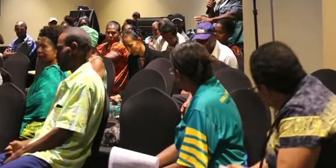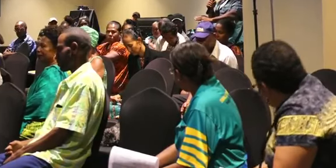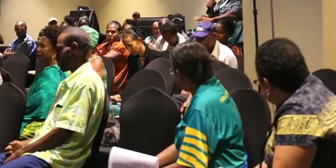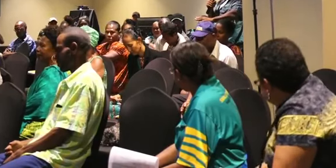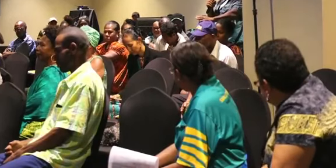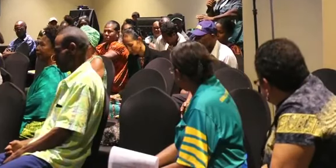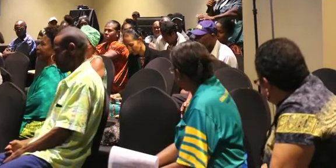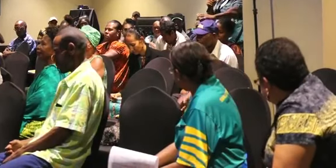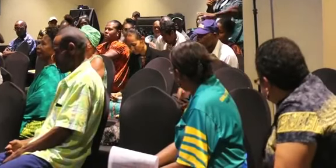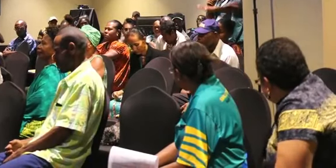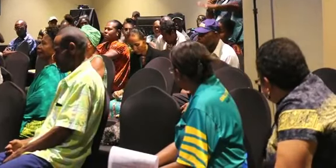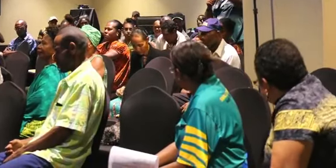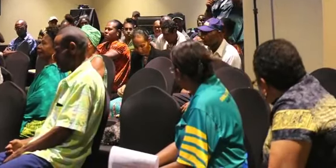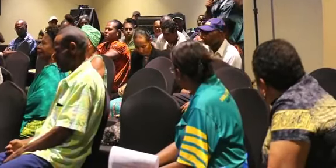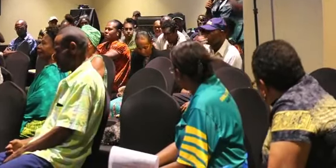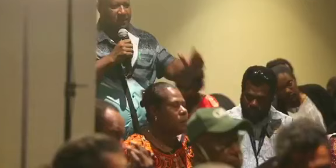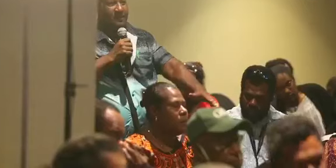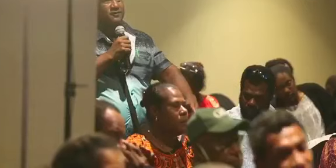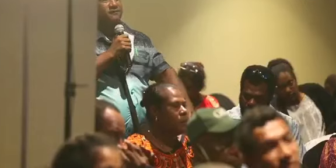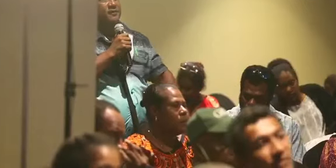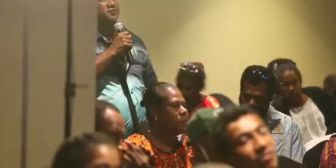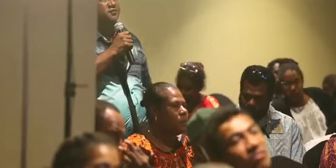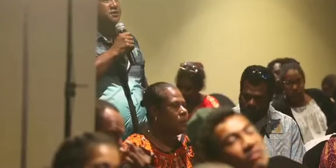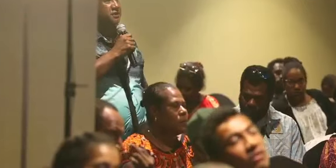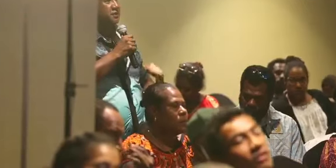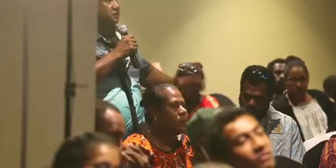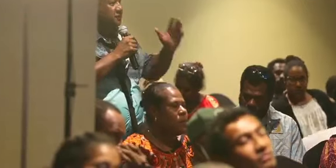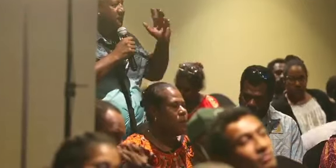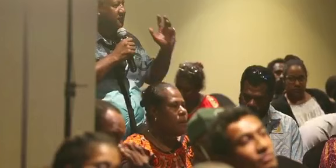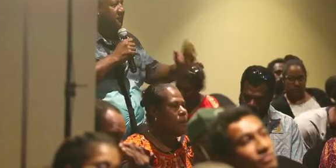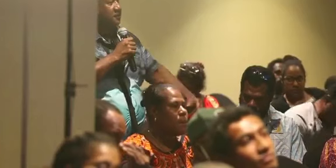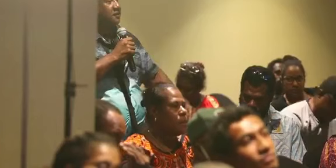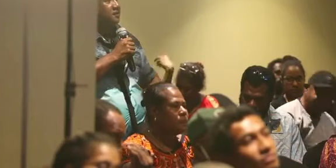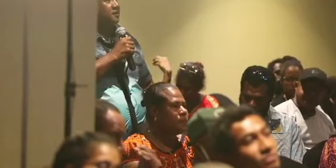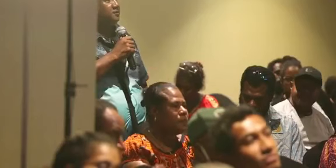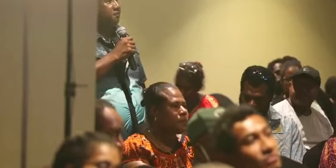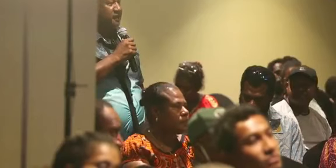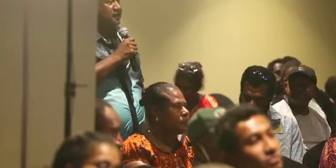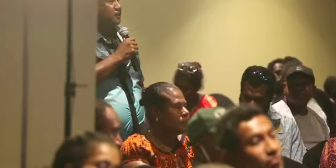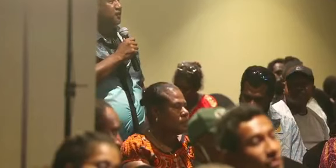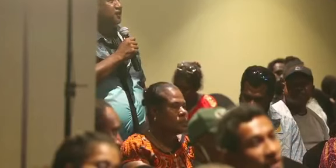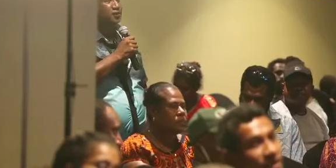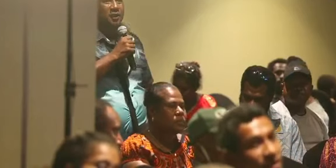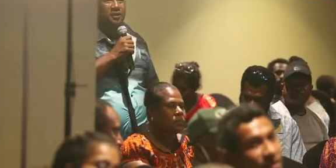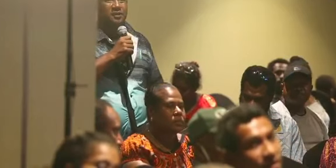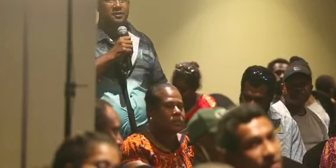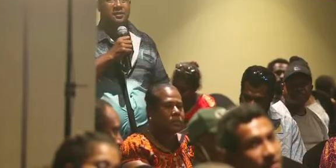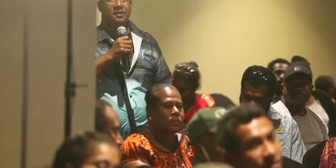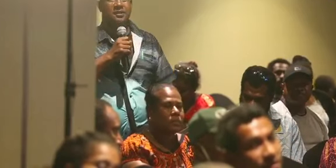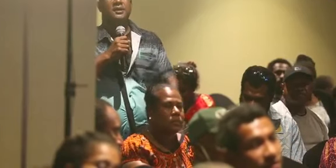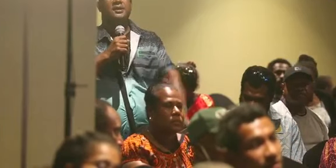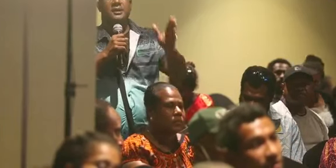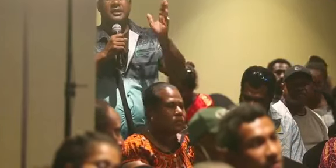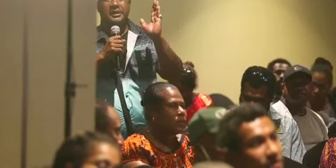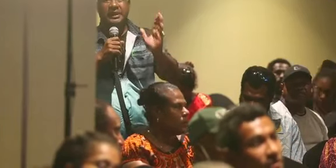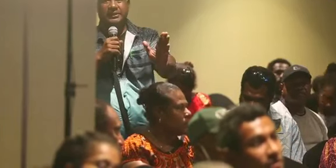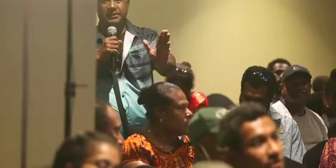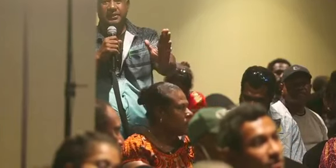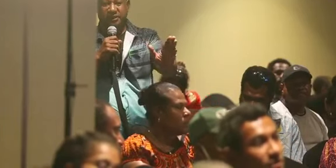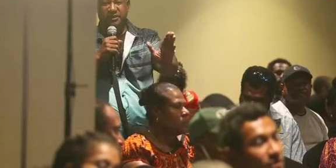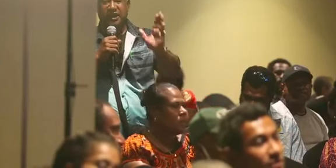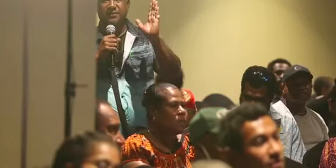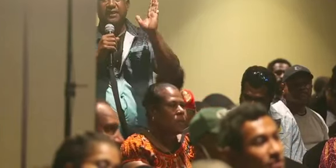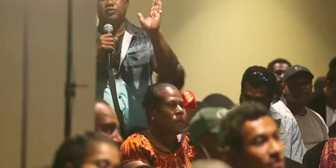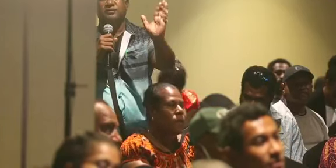Papua New Guinea must be the first richest black nation in the world, let